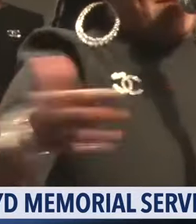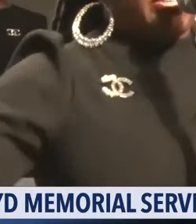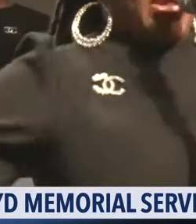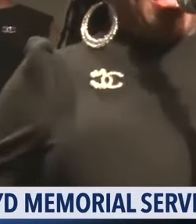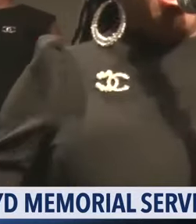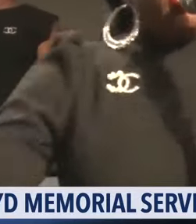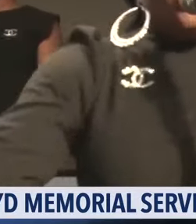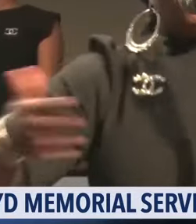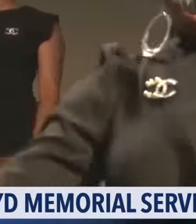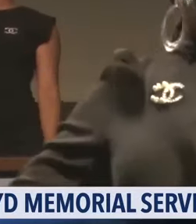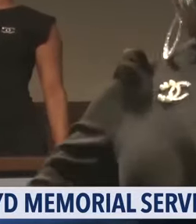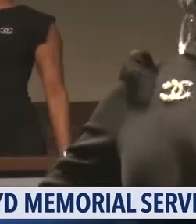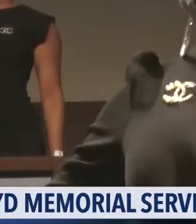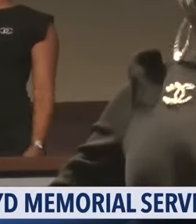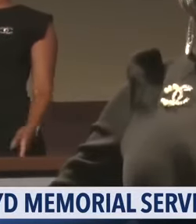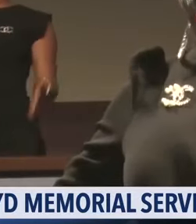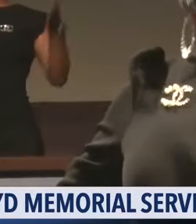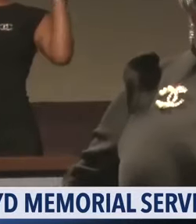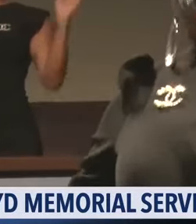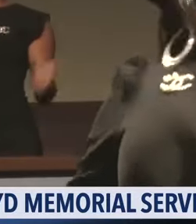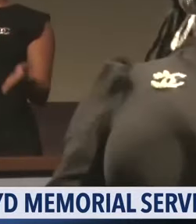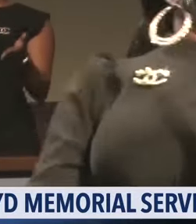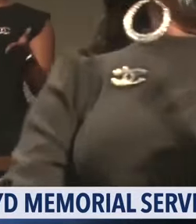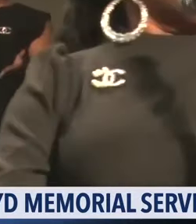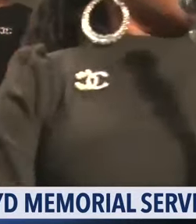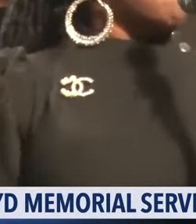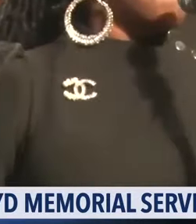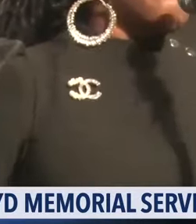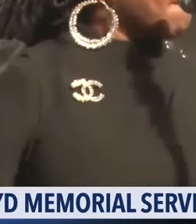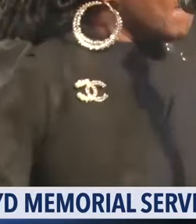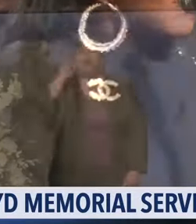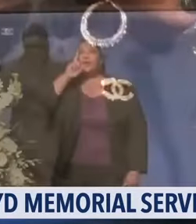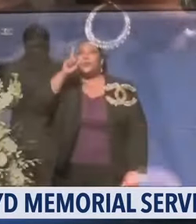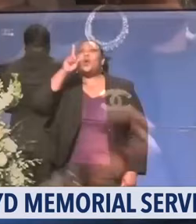come on and help me say we honor him because